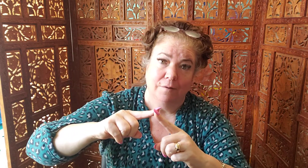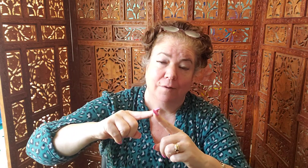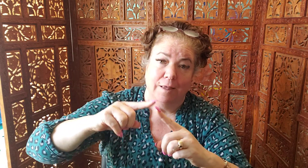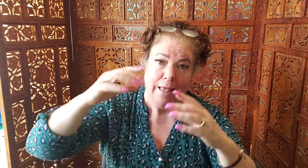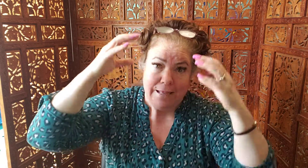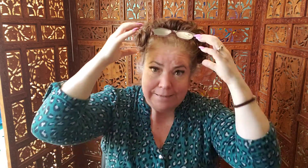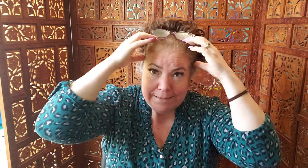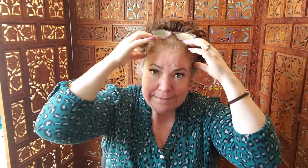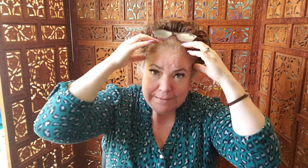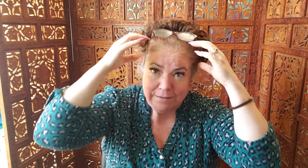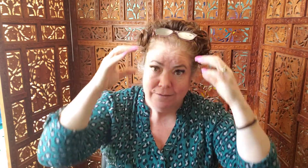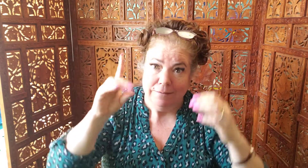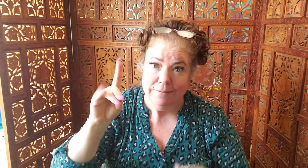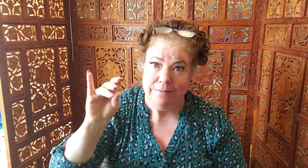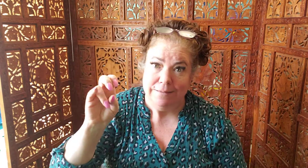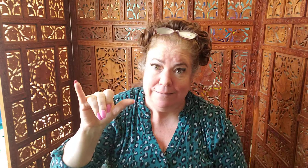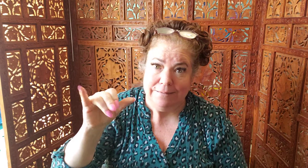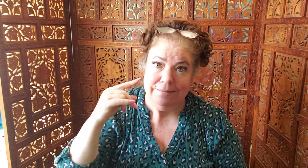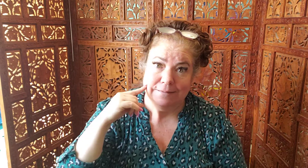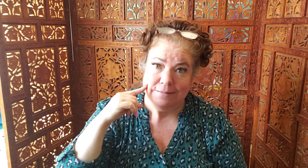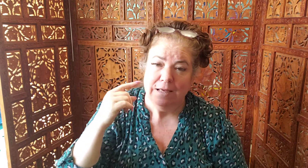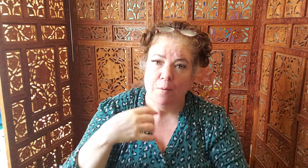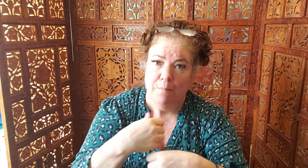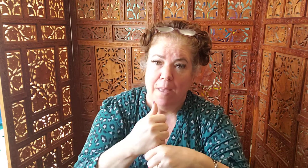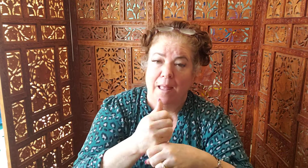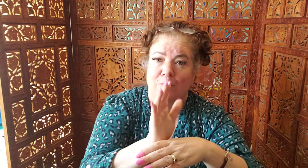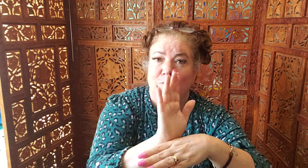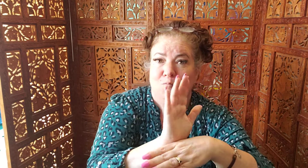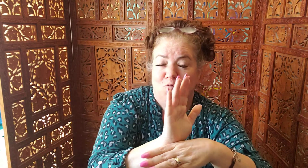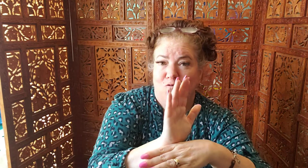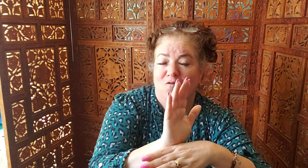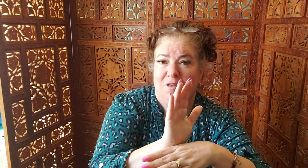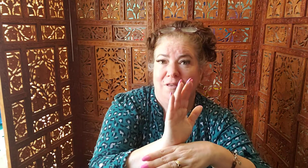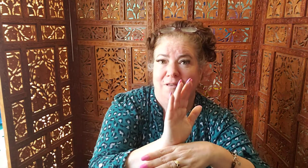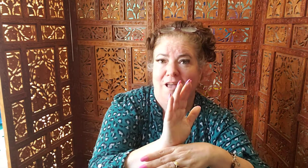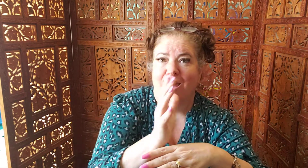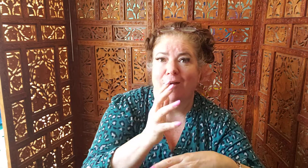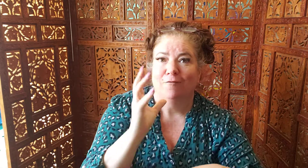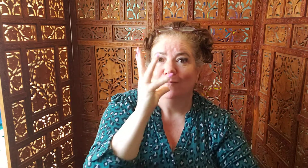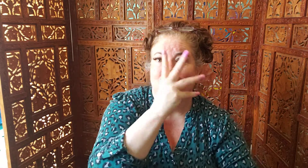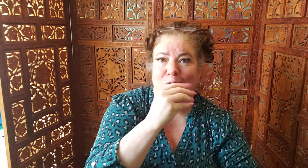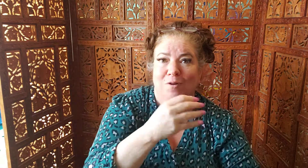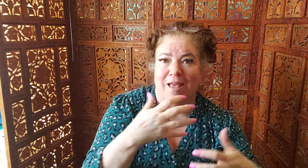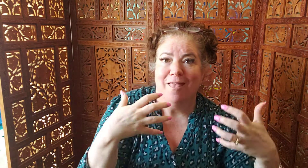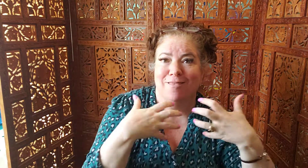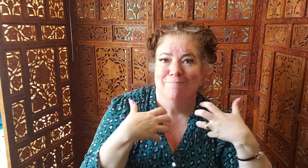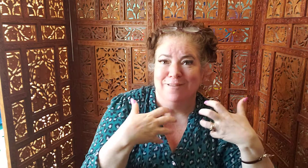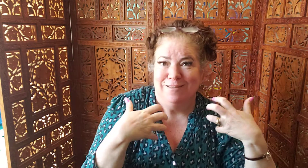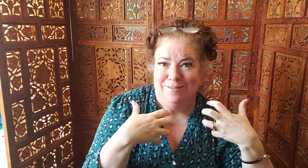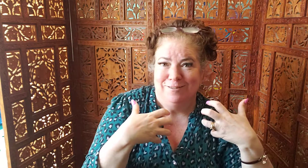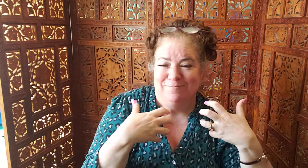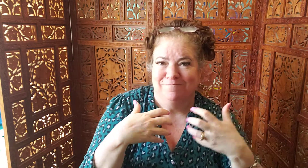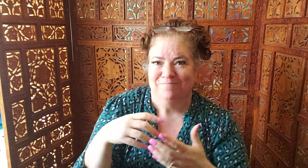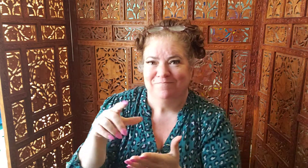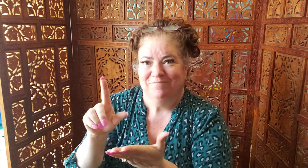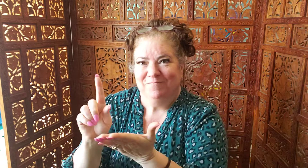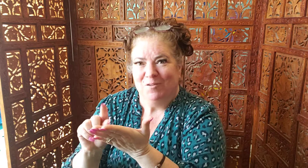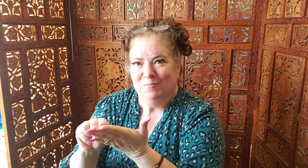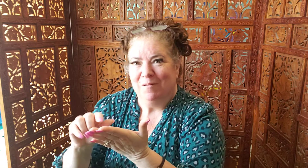the Beast. I think Frank Rich reviewed it as the best musical in New York, even though it was an animated film at the